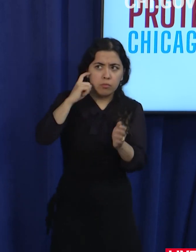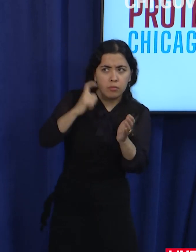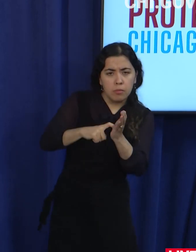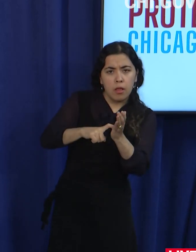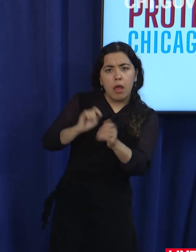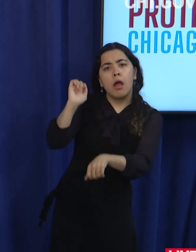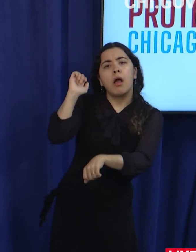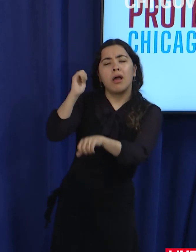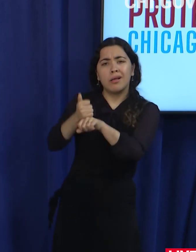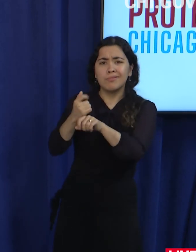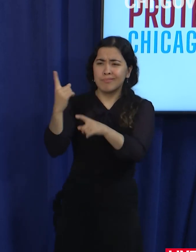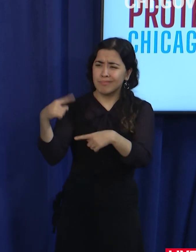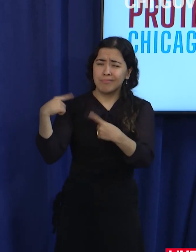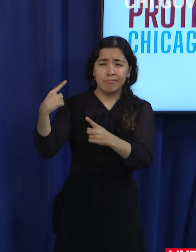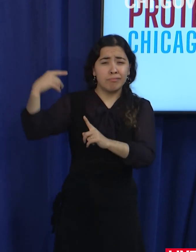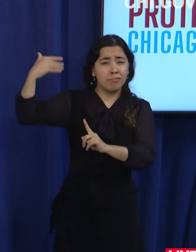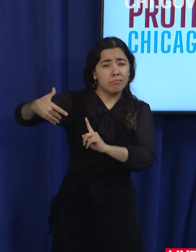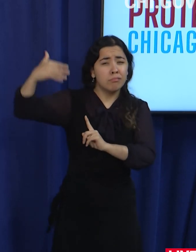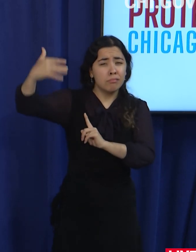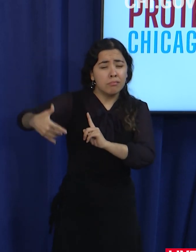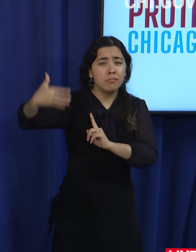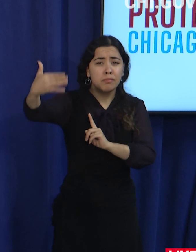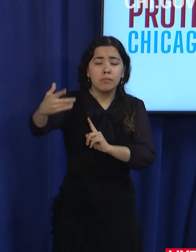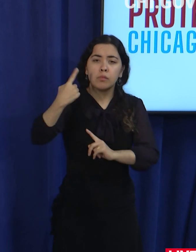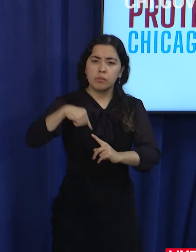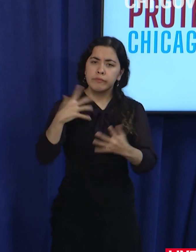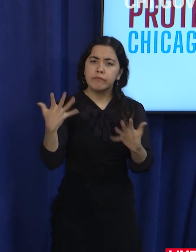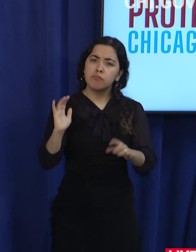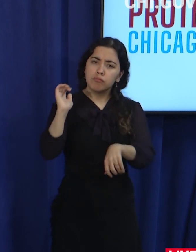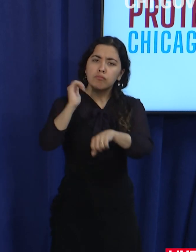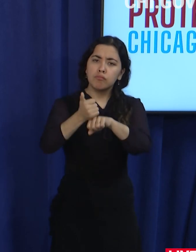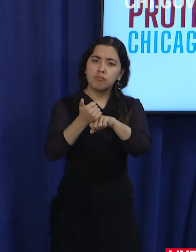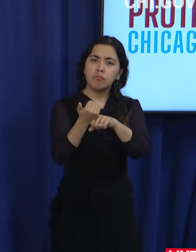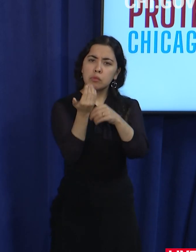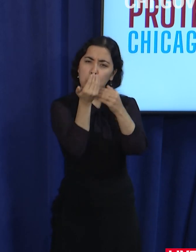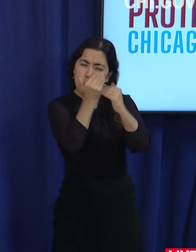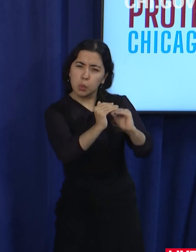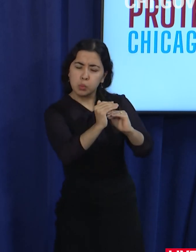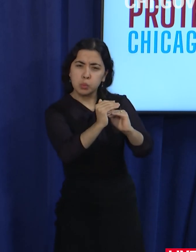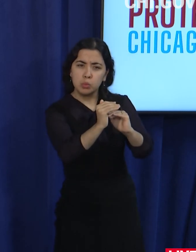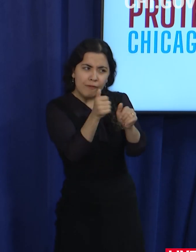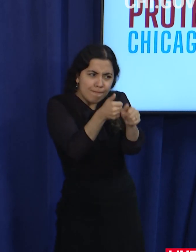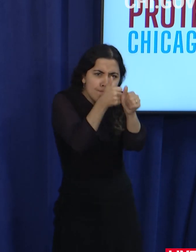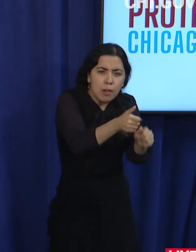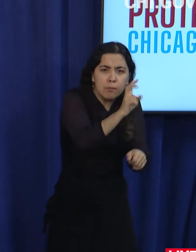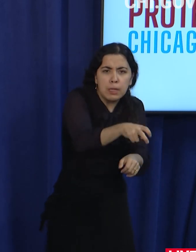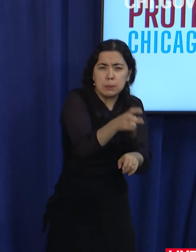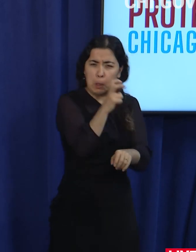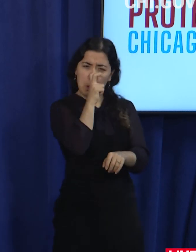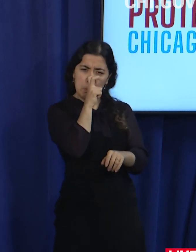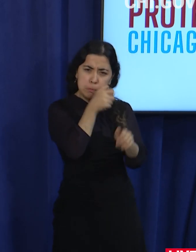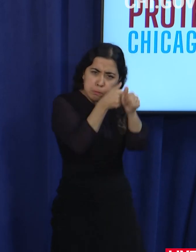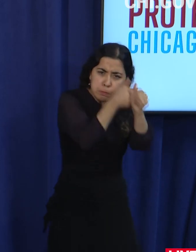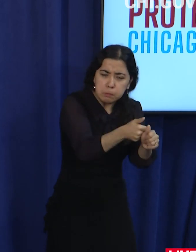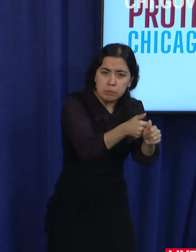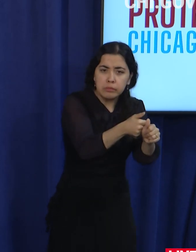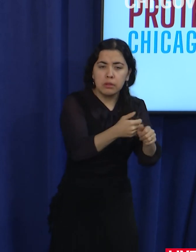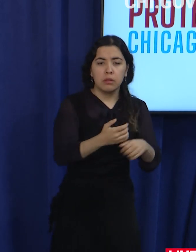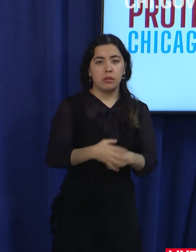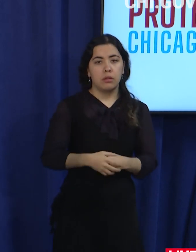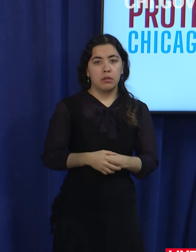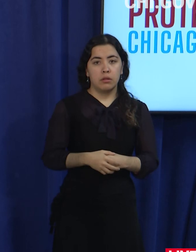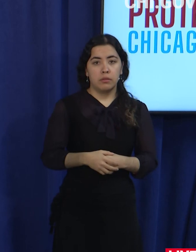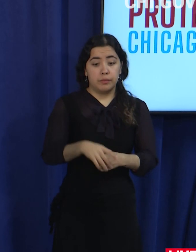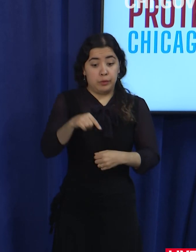pandemic, multiple times, we've put restrictions in place, often that are even stricter than the state. As the most